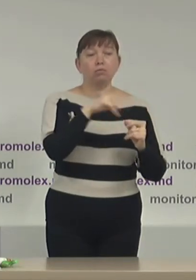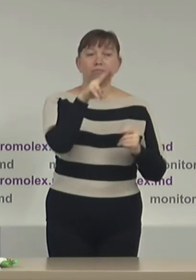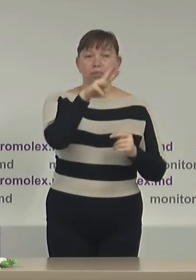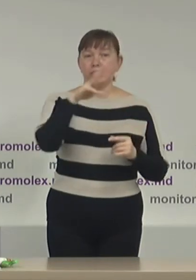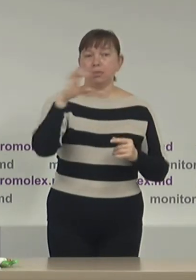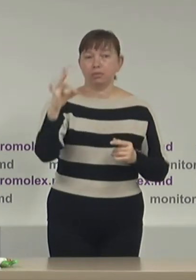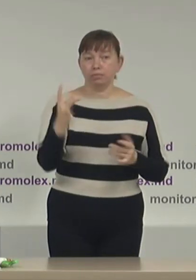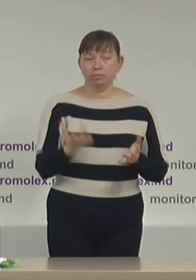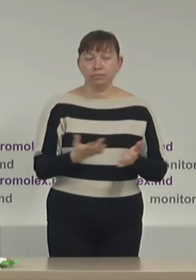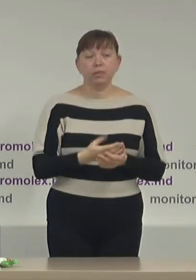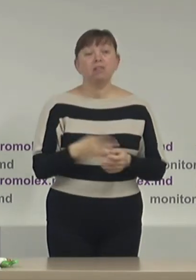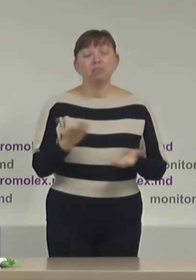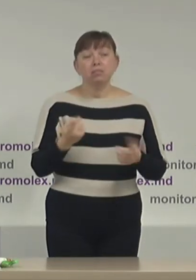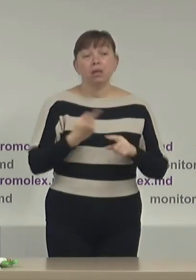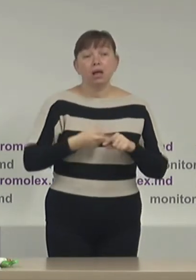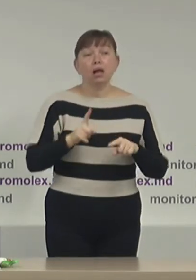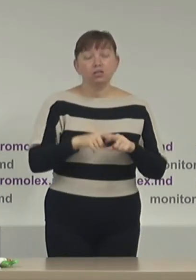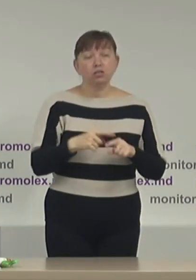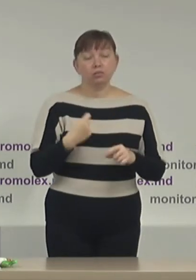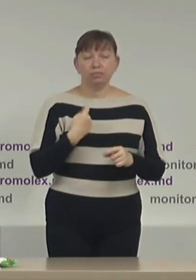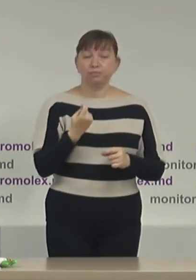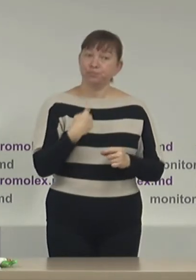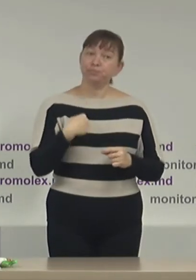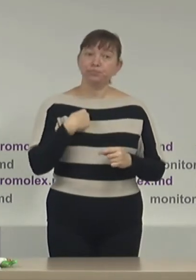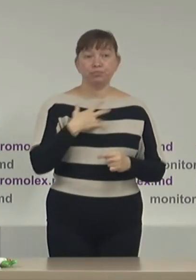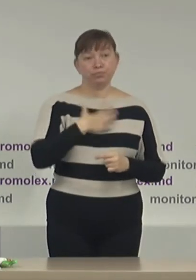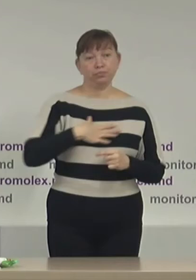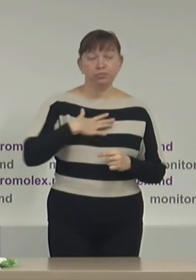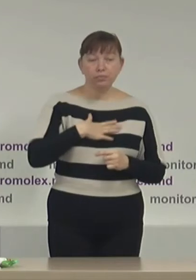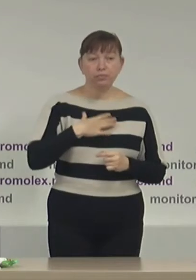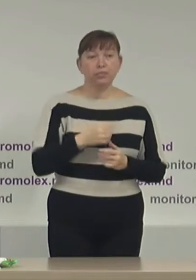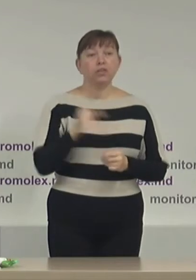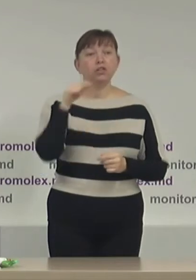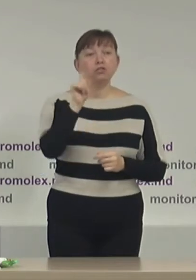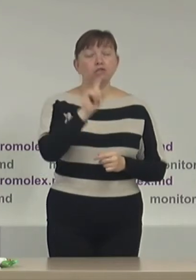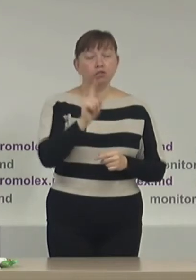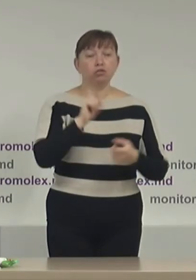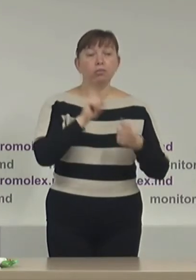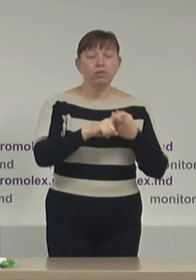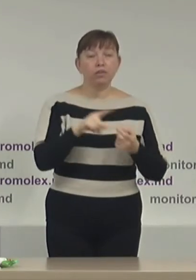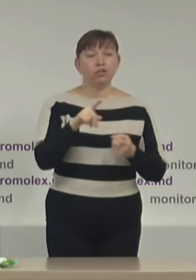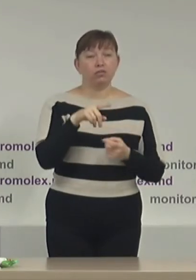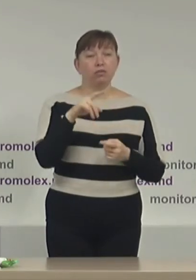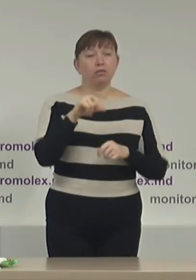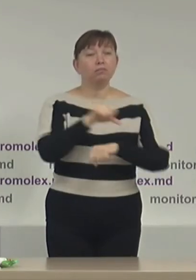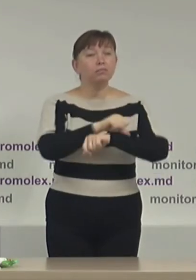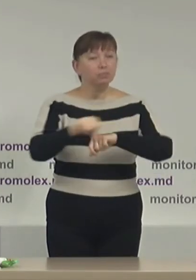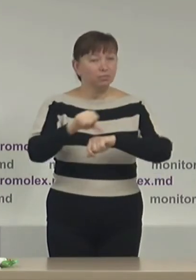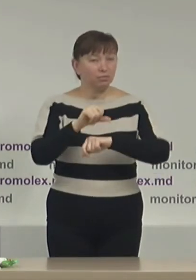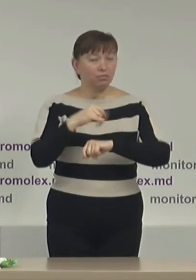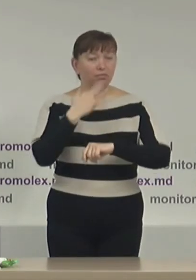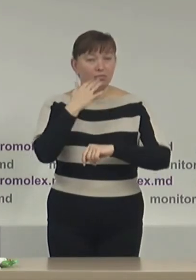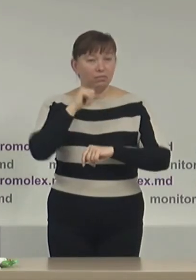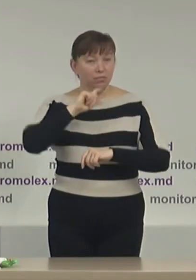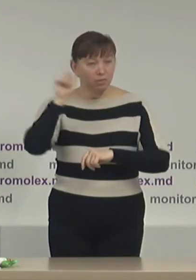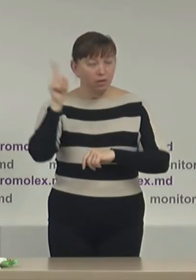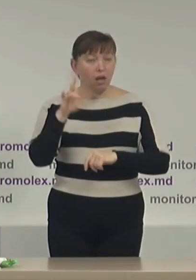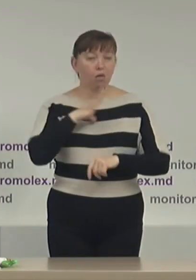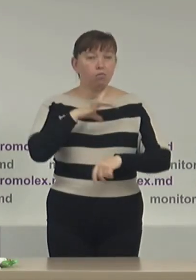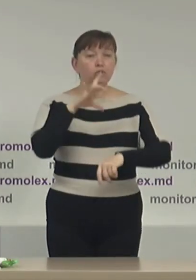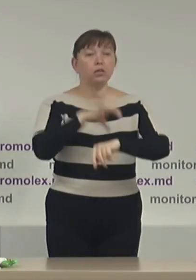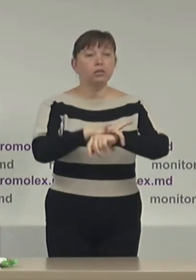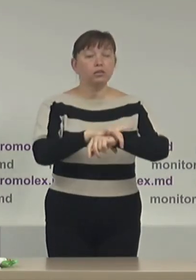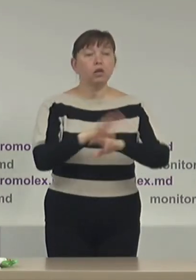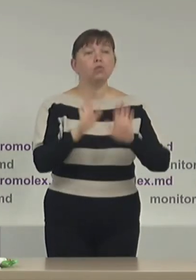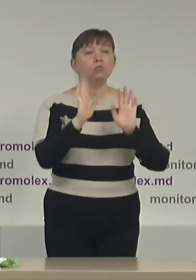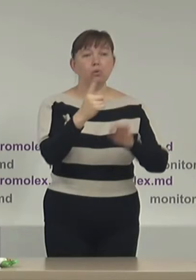for voters from the Transnistrian region, which is a worrying situation. As for